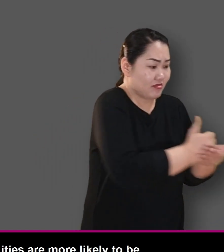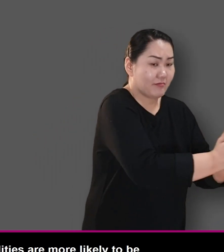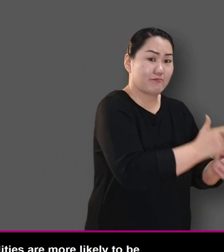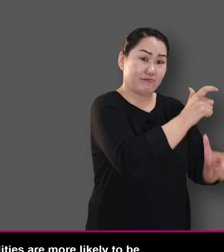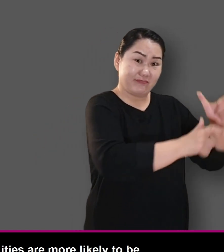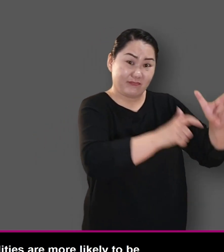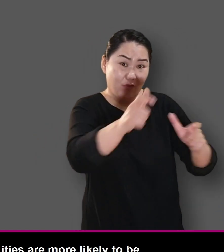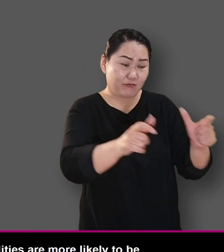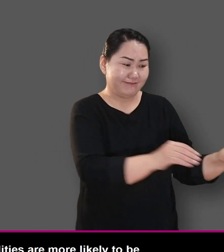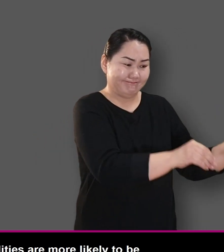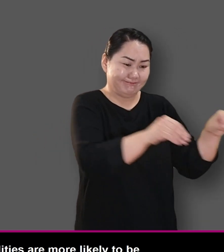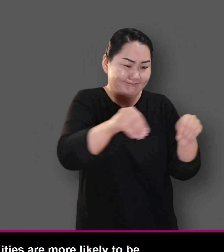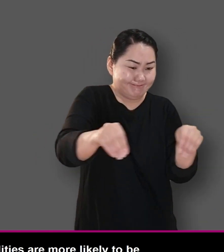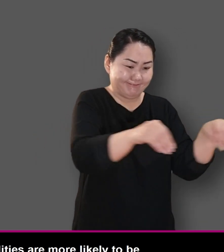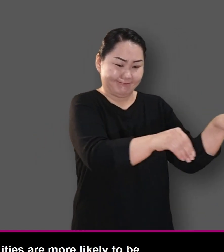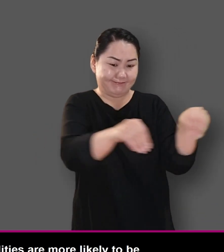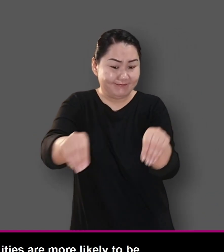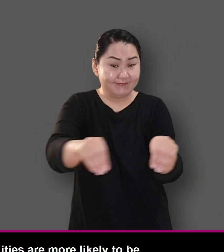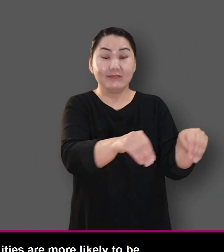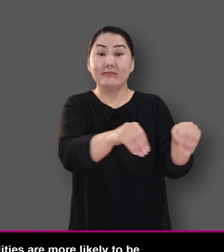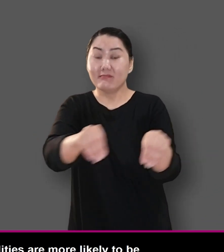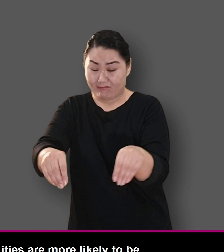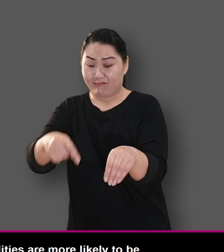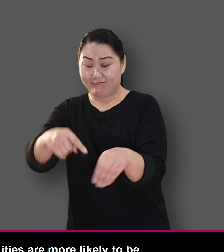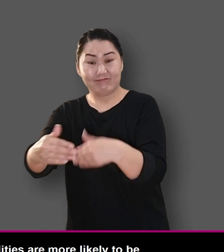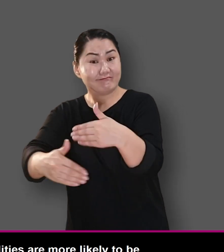persons with disabilities are more likely to be